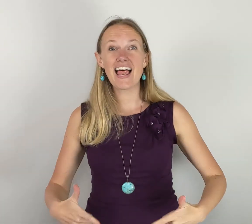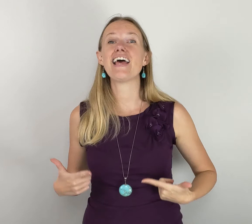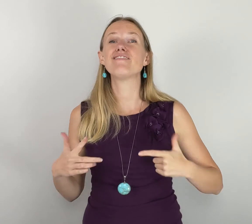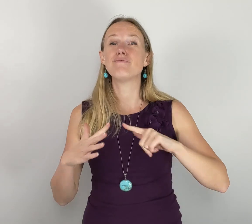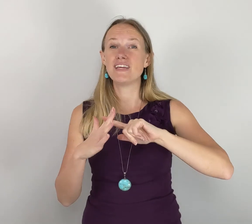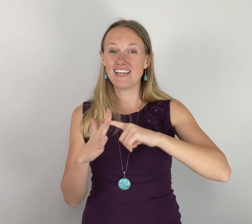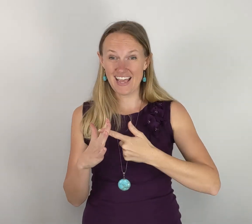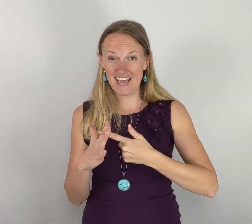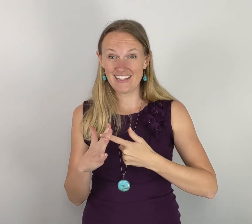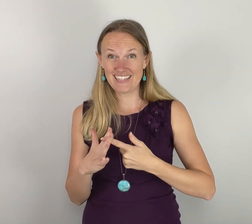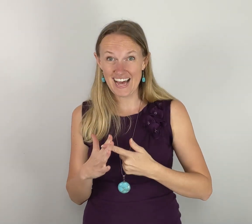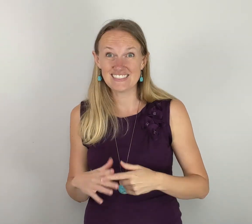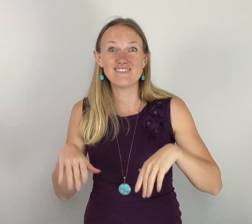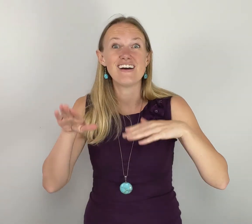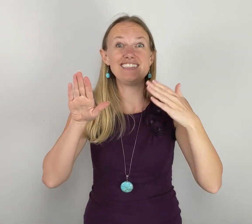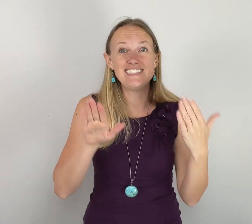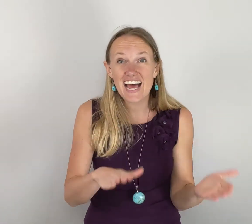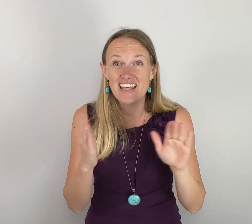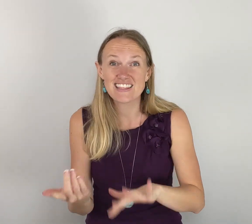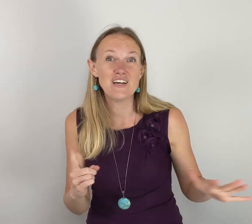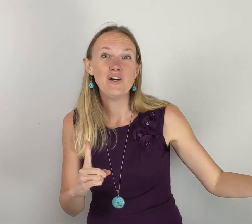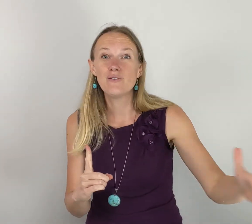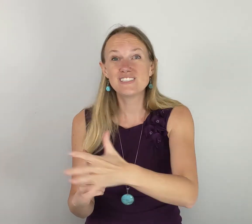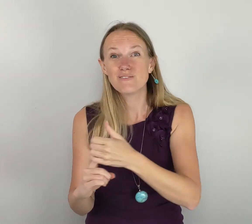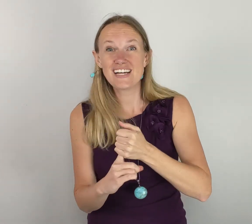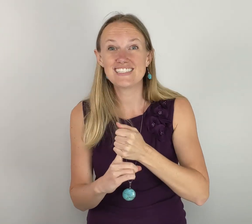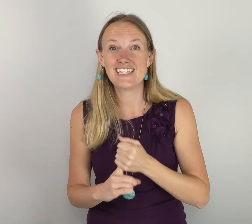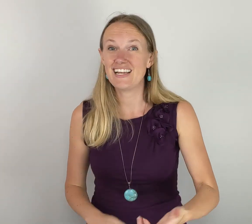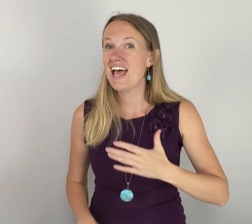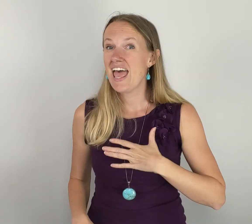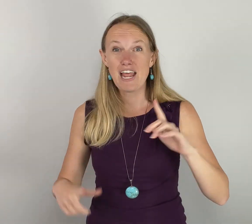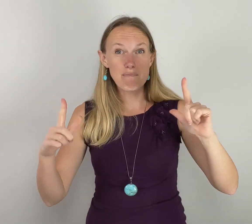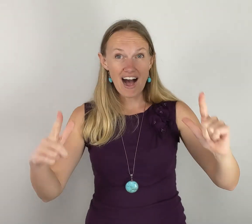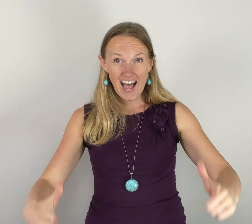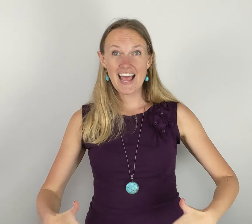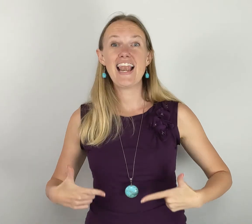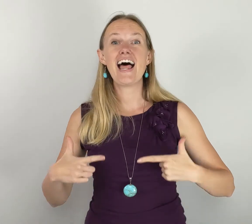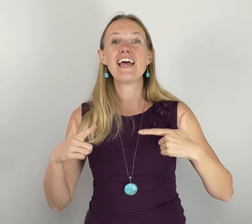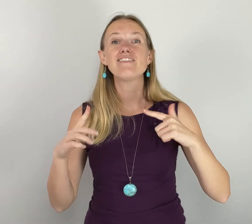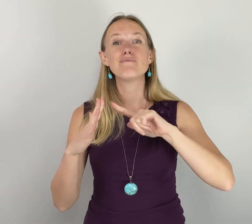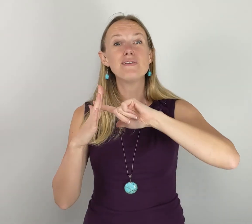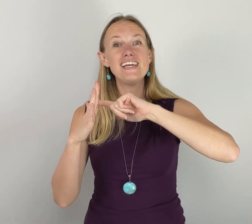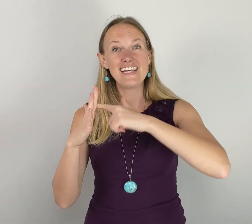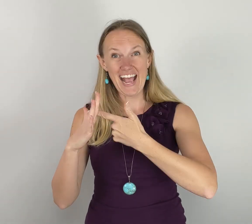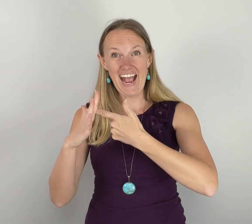life began. Yes, when death was arrested and my life began.